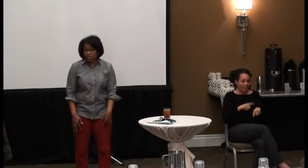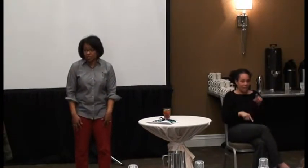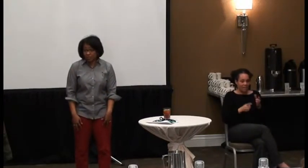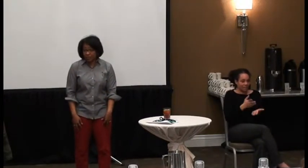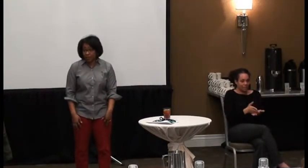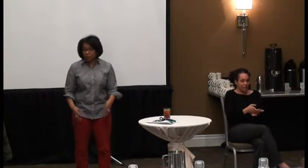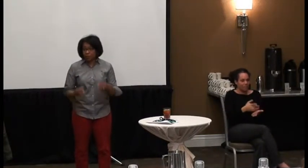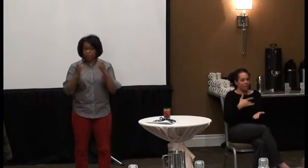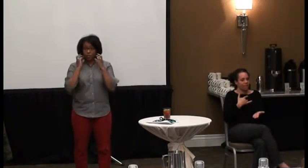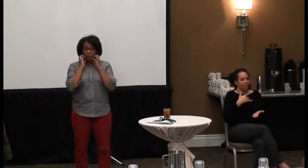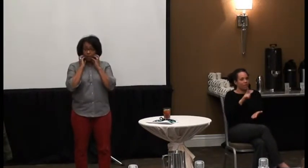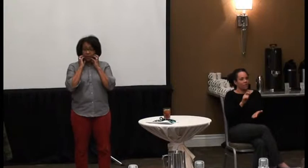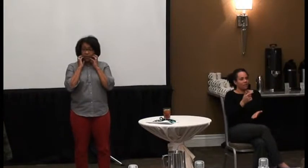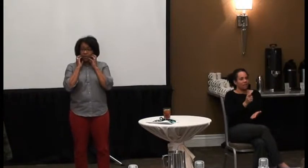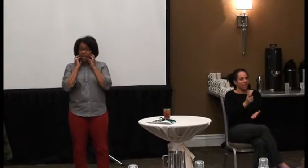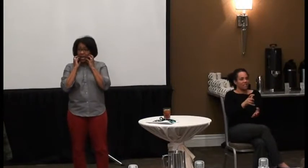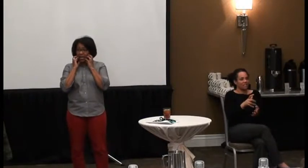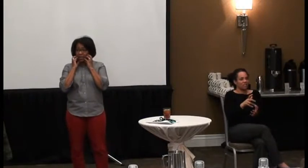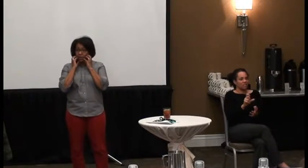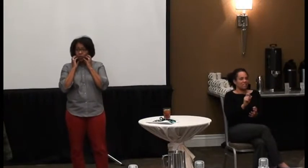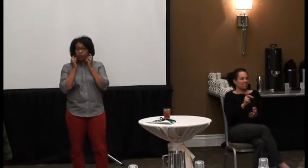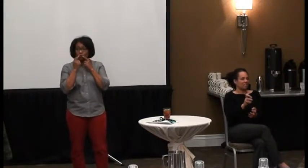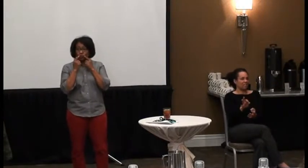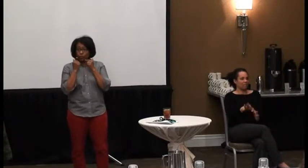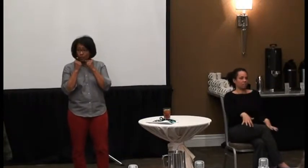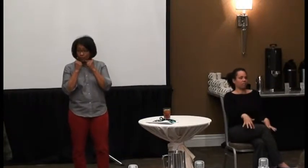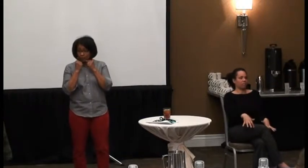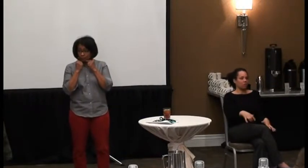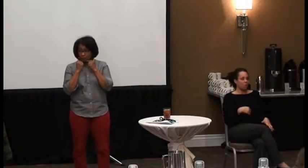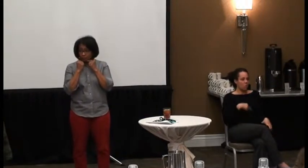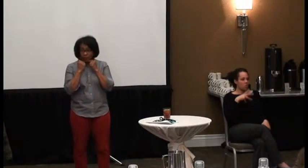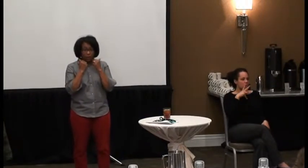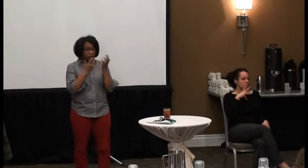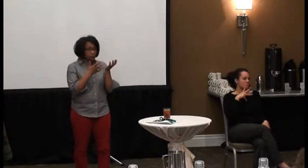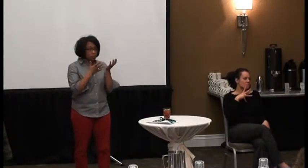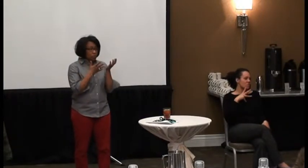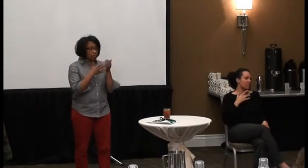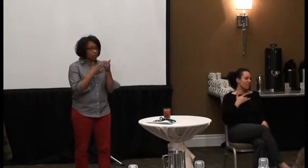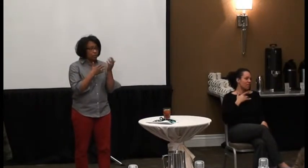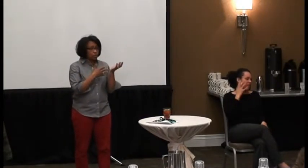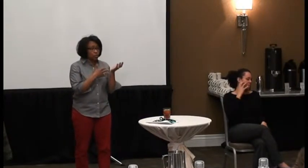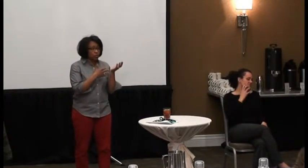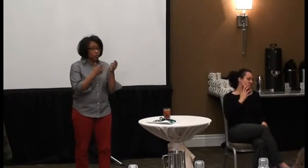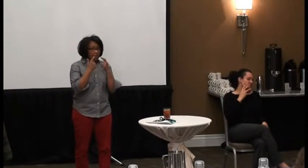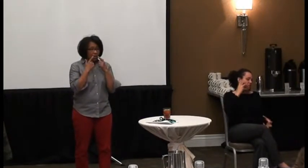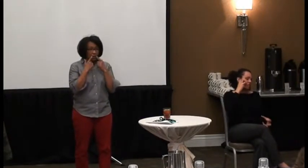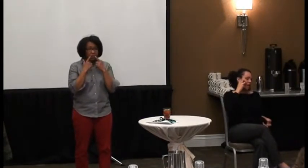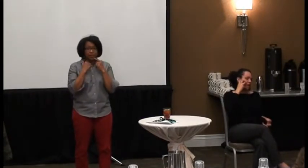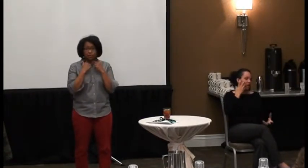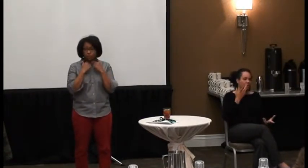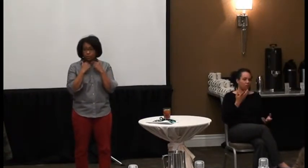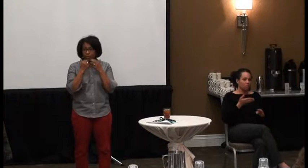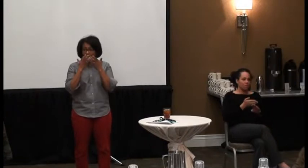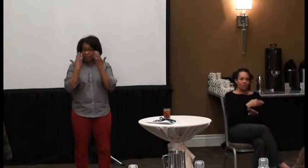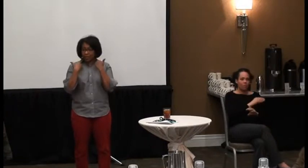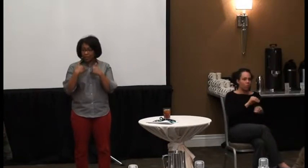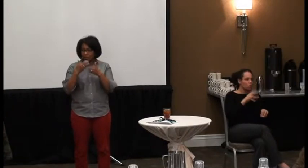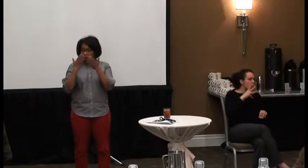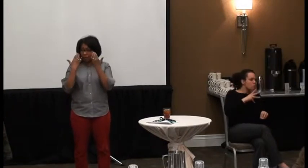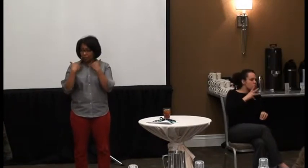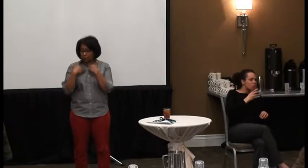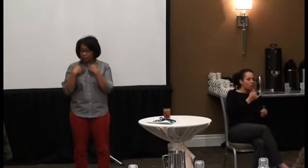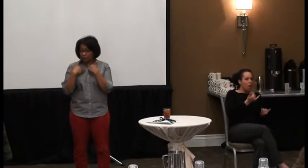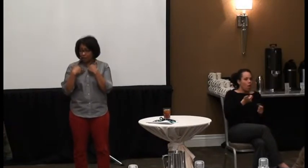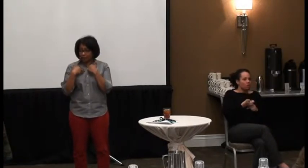feel stiff, or my jaw feels tight, or they're drooling. They come to school and they didn't drool before, now they're on meds and they're drooling like they